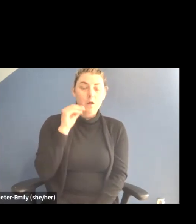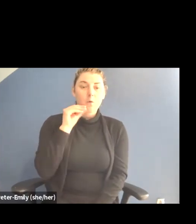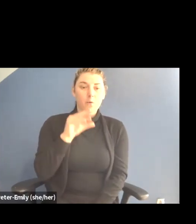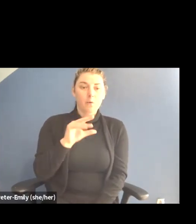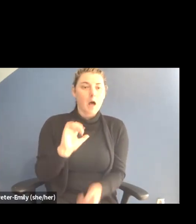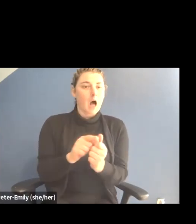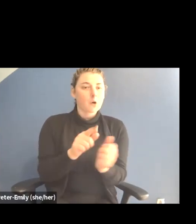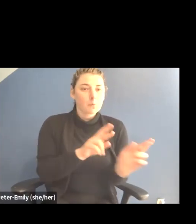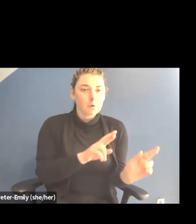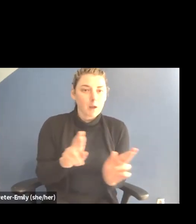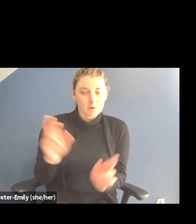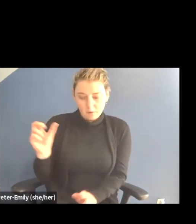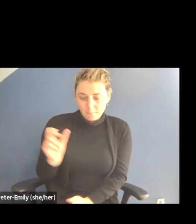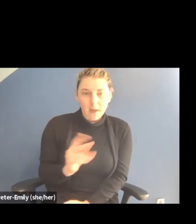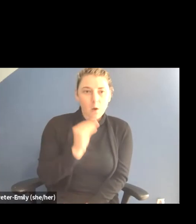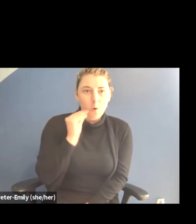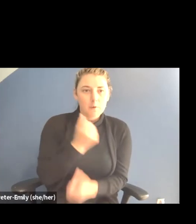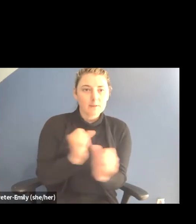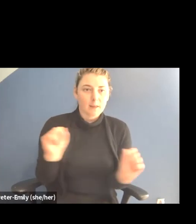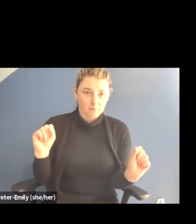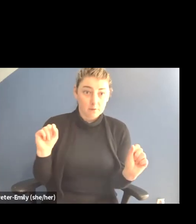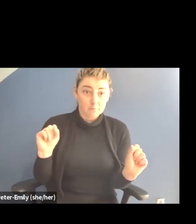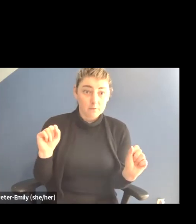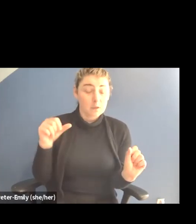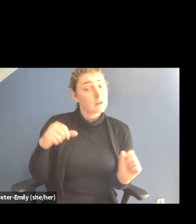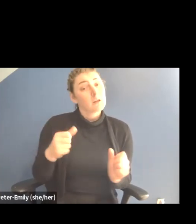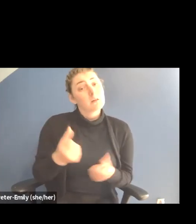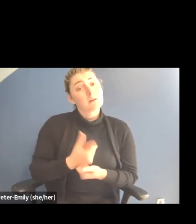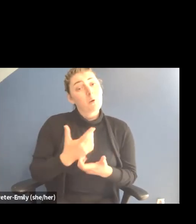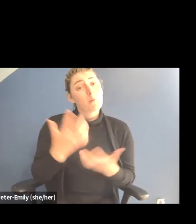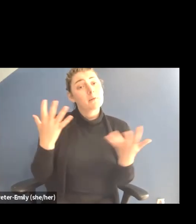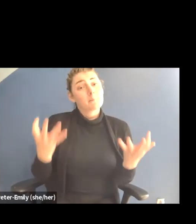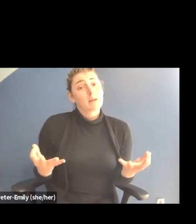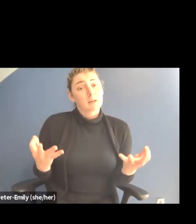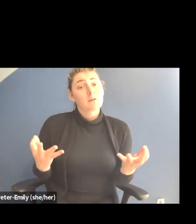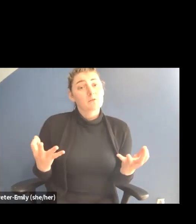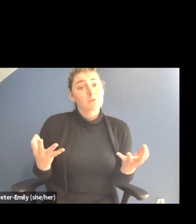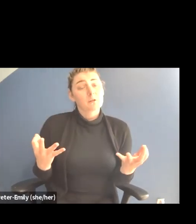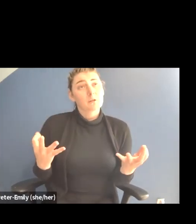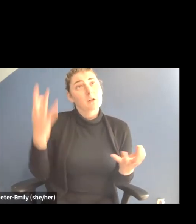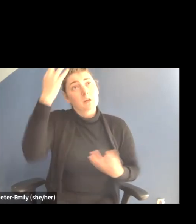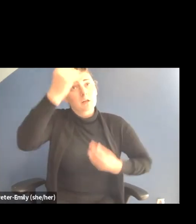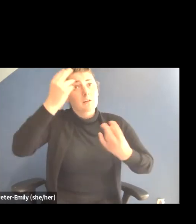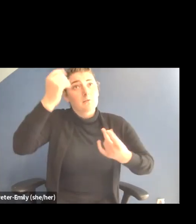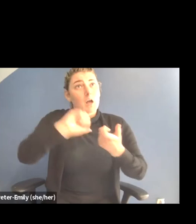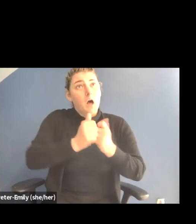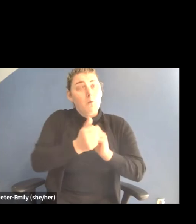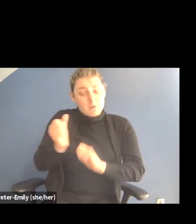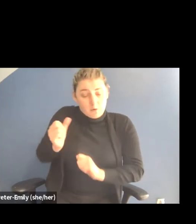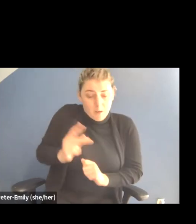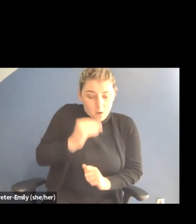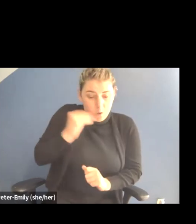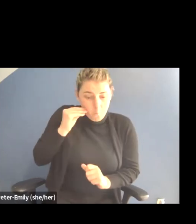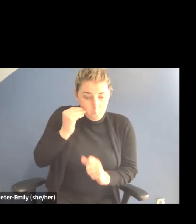how you prepare to return home safely. This poem is a meditation considering how we return home